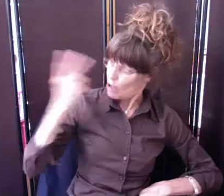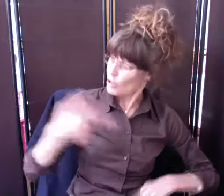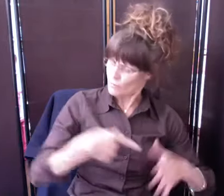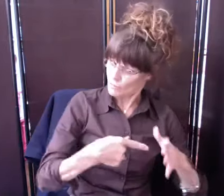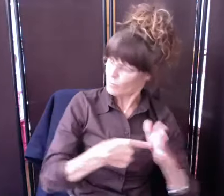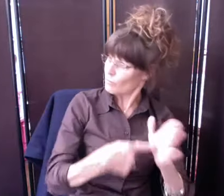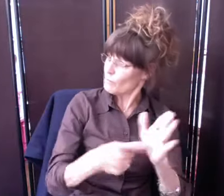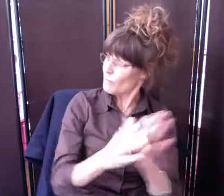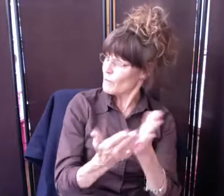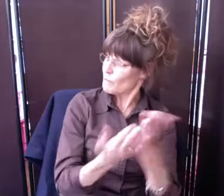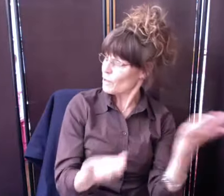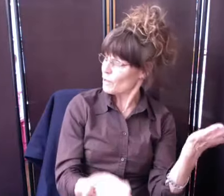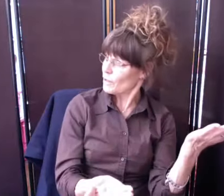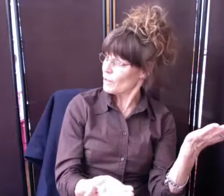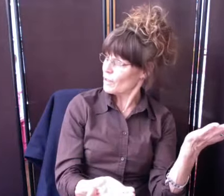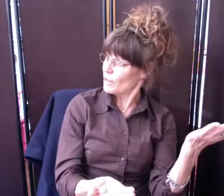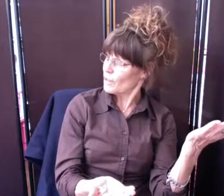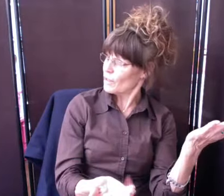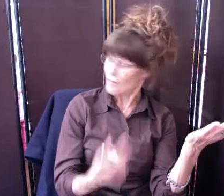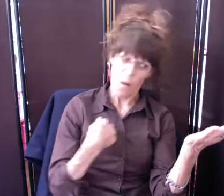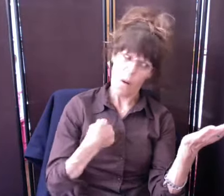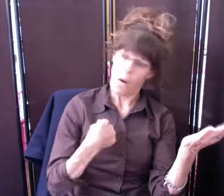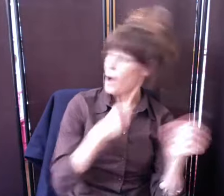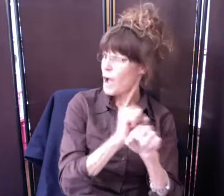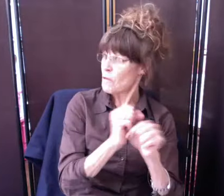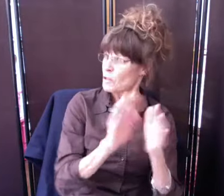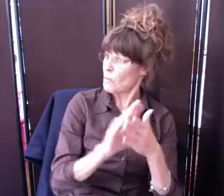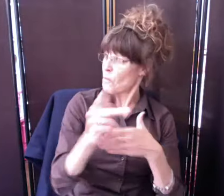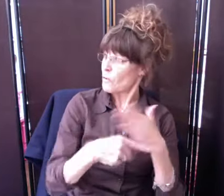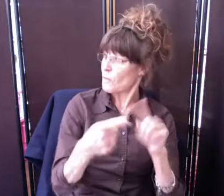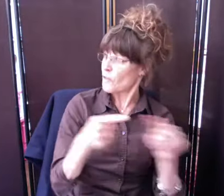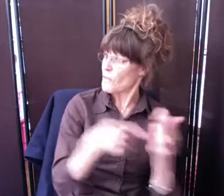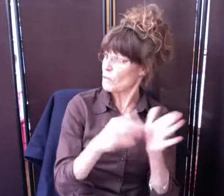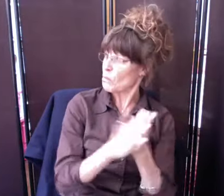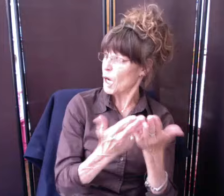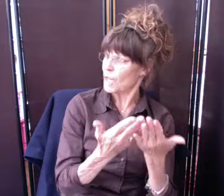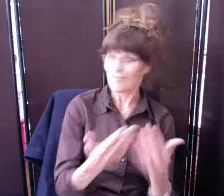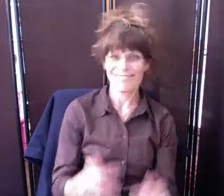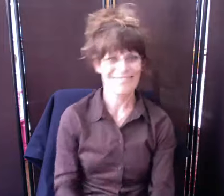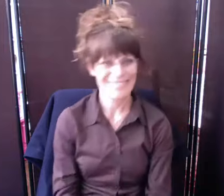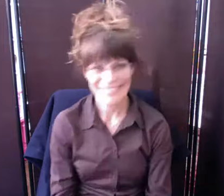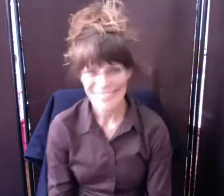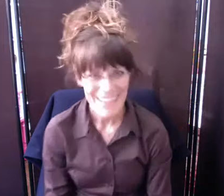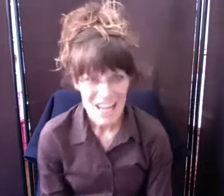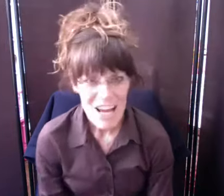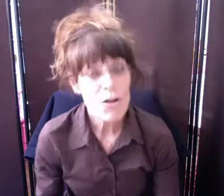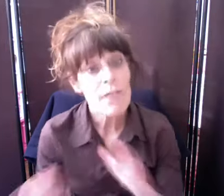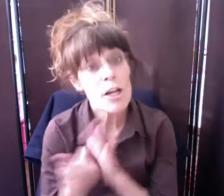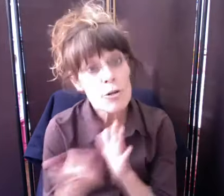here's a page that fell out, because I worked it so much. So I got a new book, and I'm going to the book study that she asked me to go to, and I'm